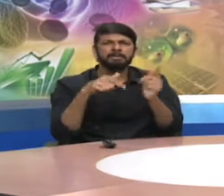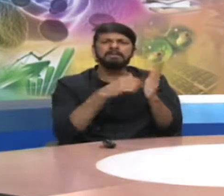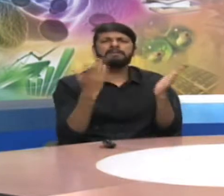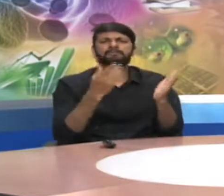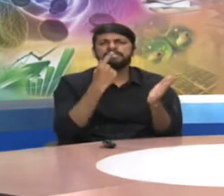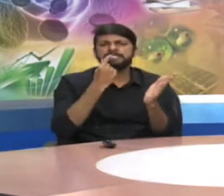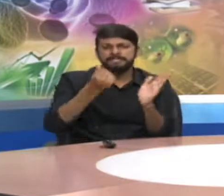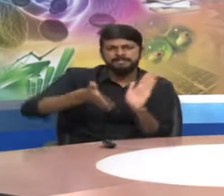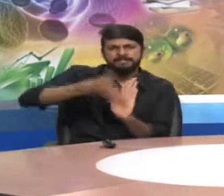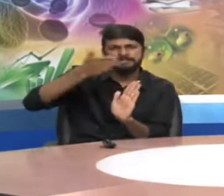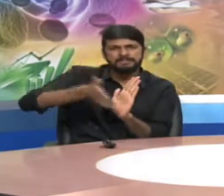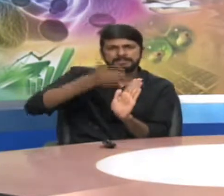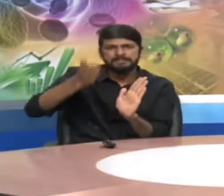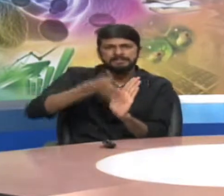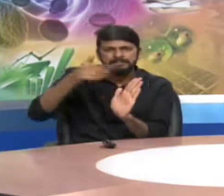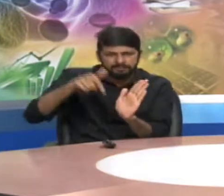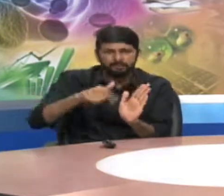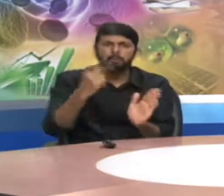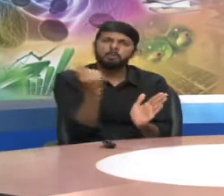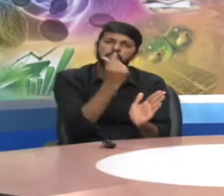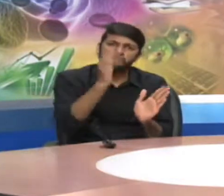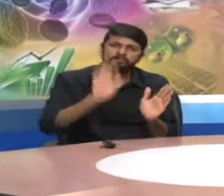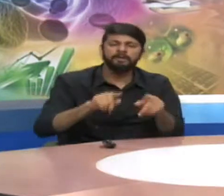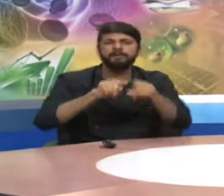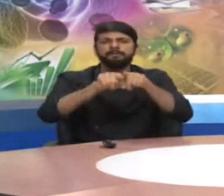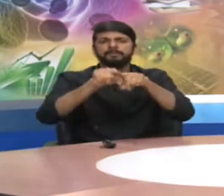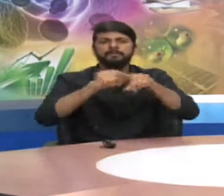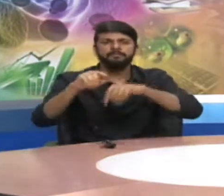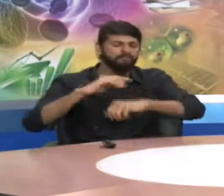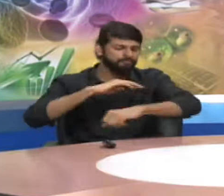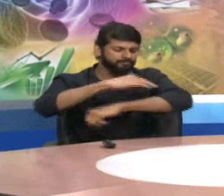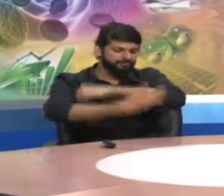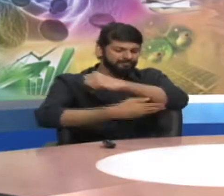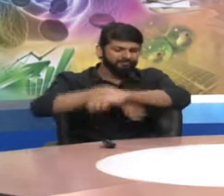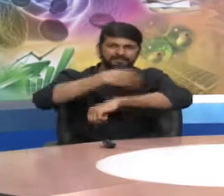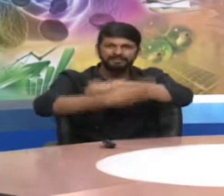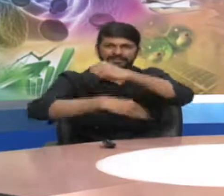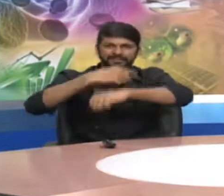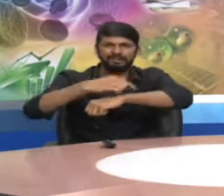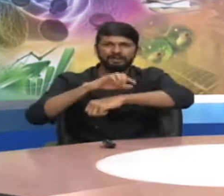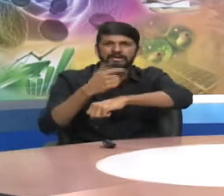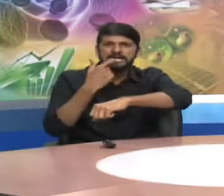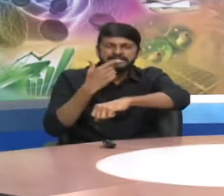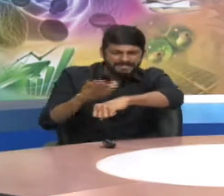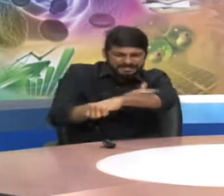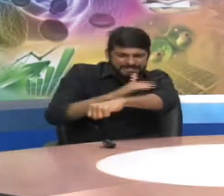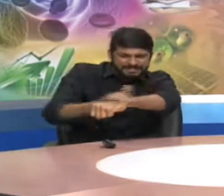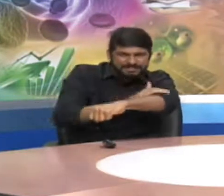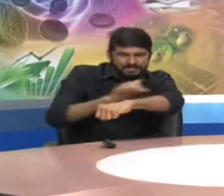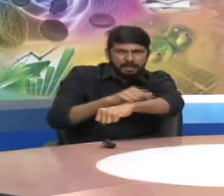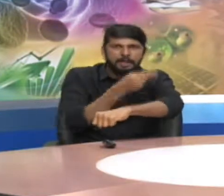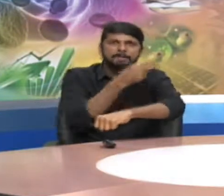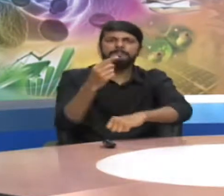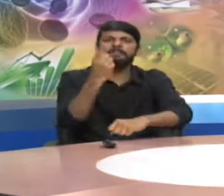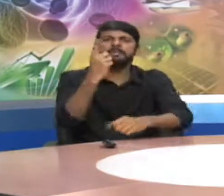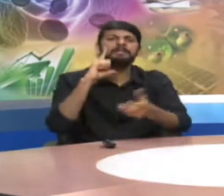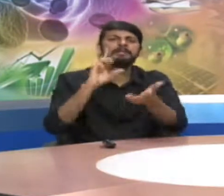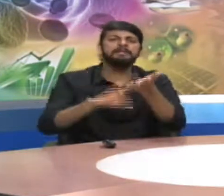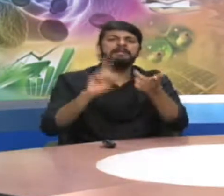Lime, what does it mean? It means calcium carbonate used in frescoes.